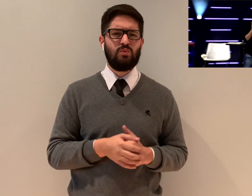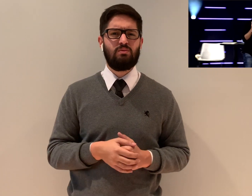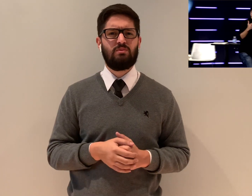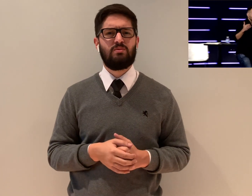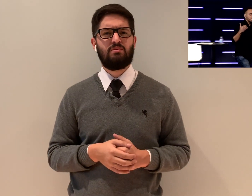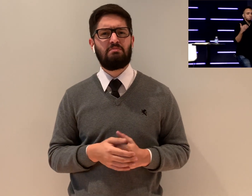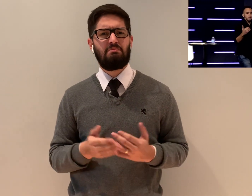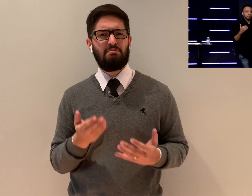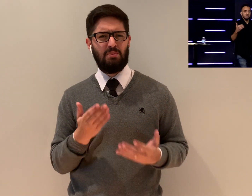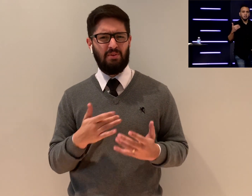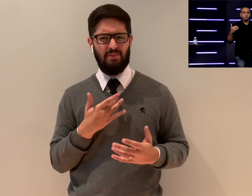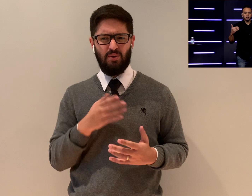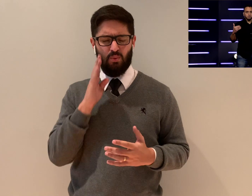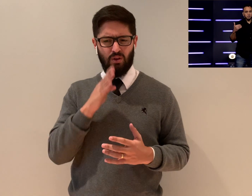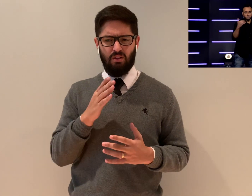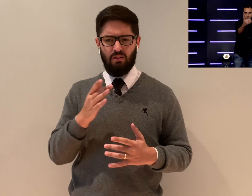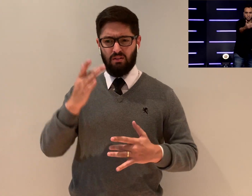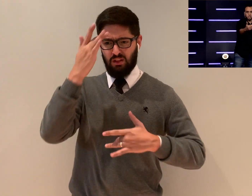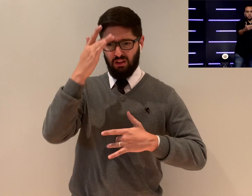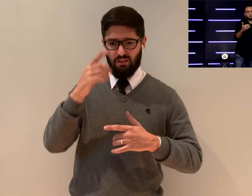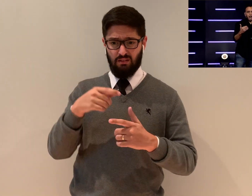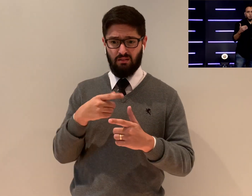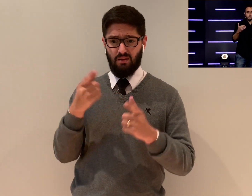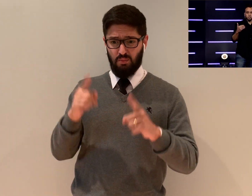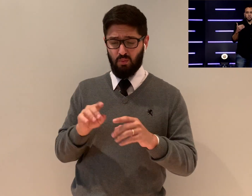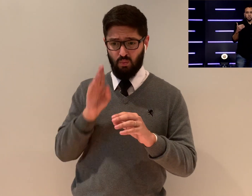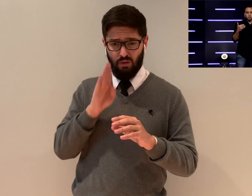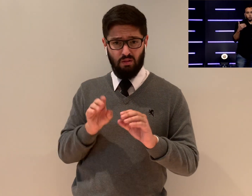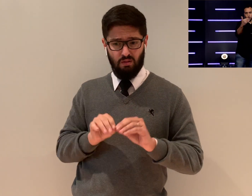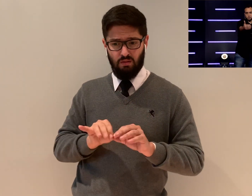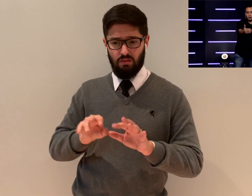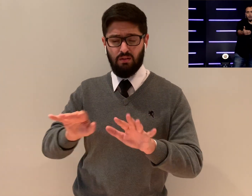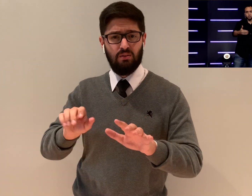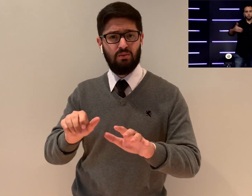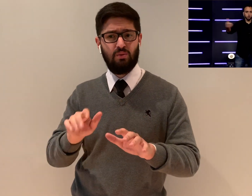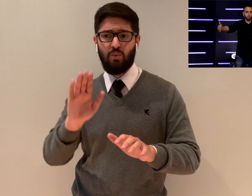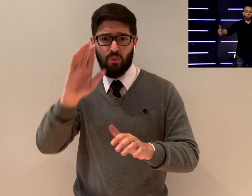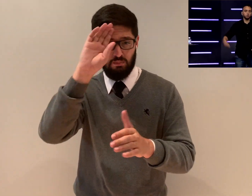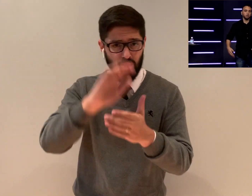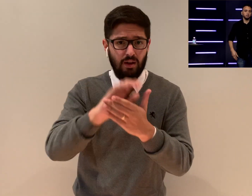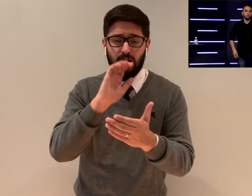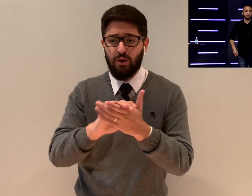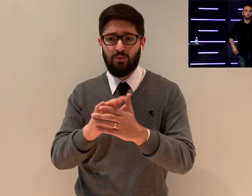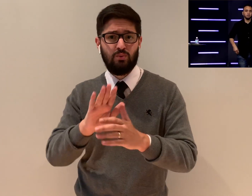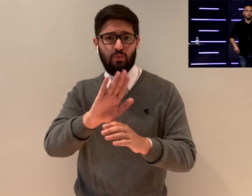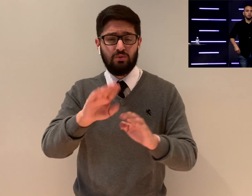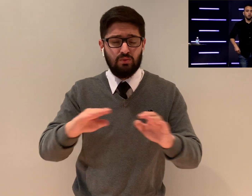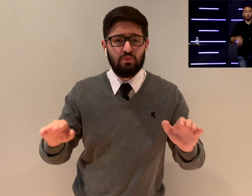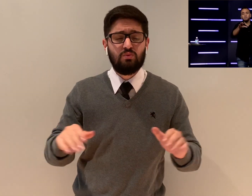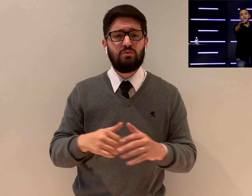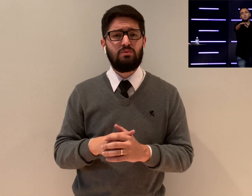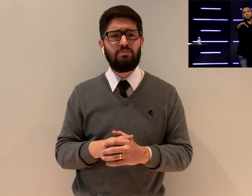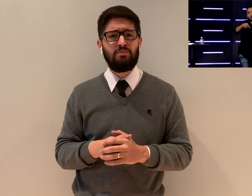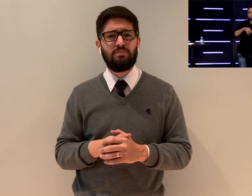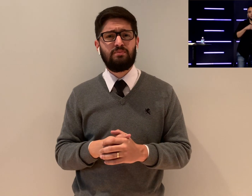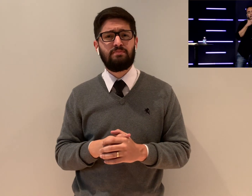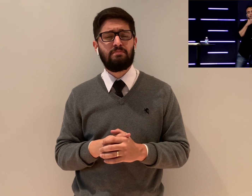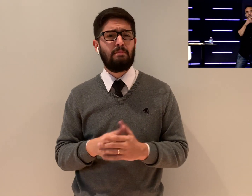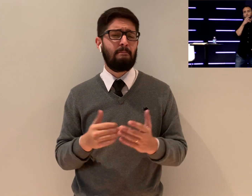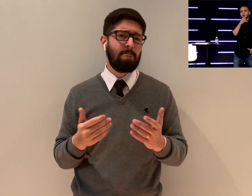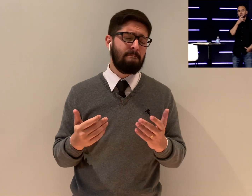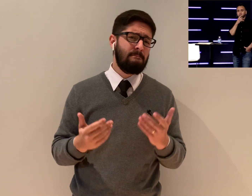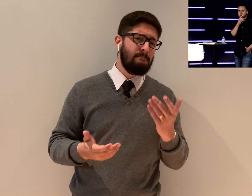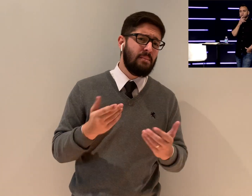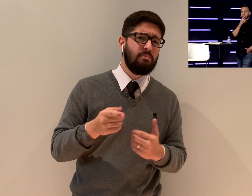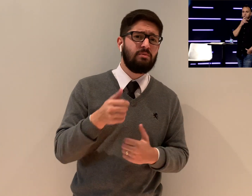afraid that you may transmit the infection, the virus, to your spouse or to your children. Or maybe you're afraid